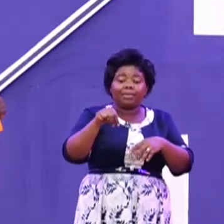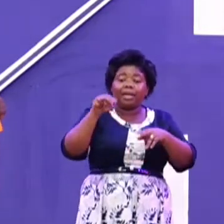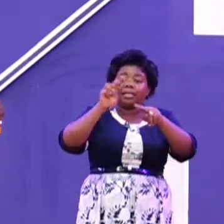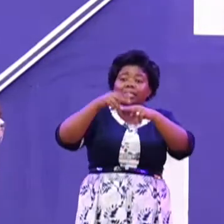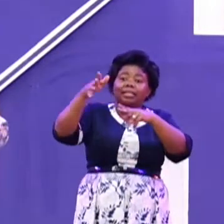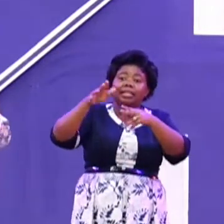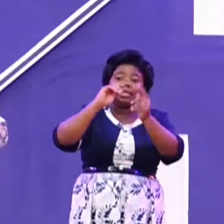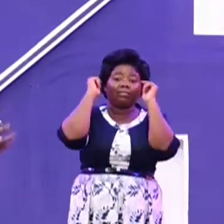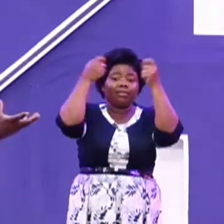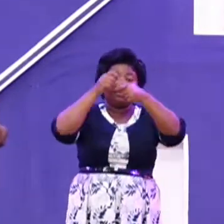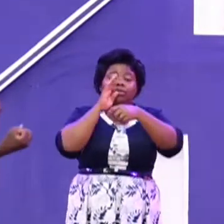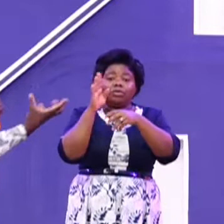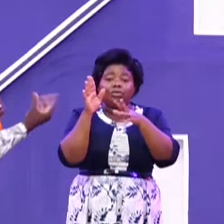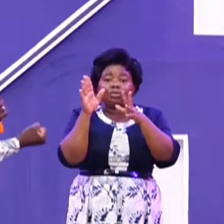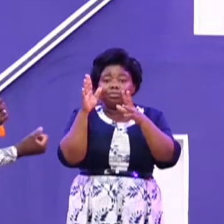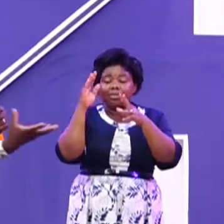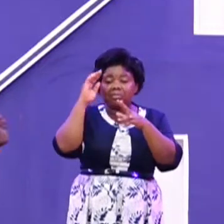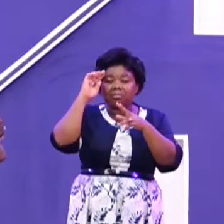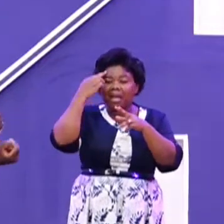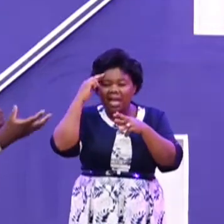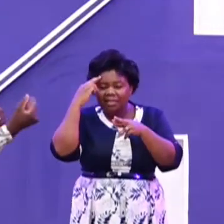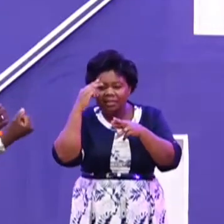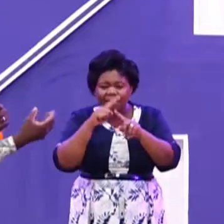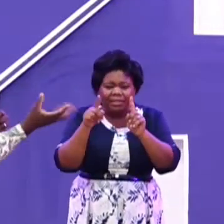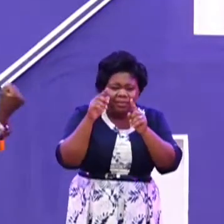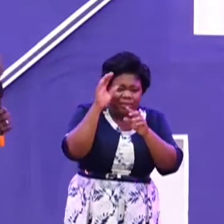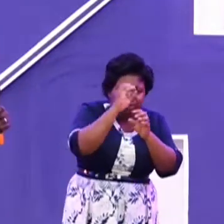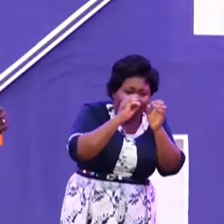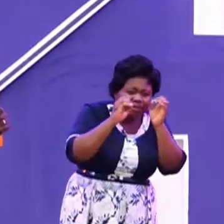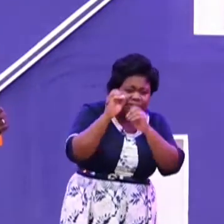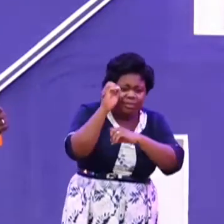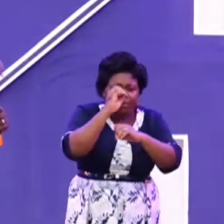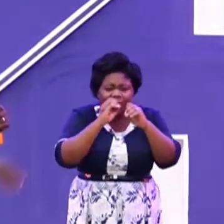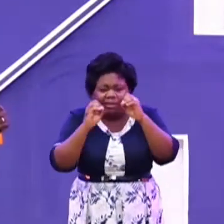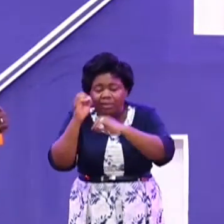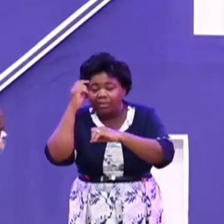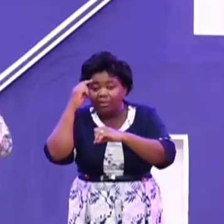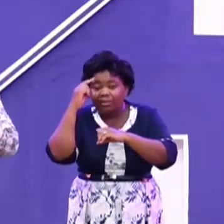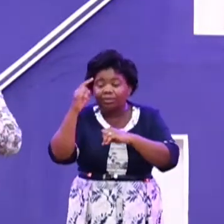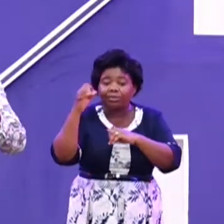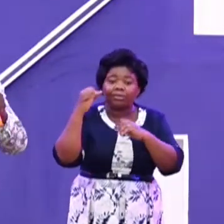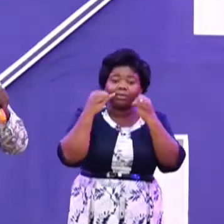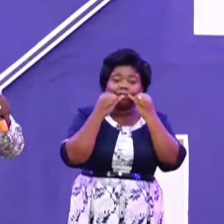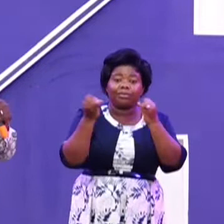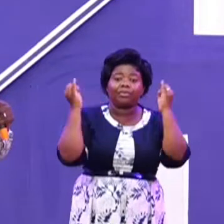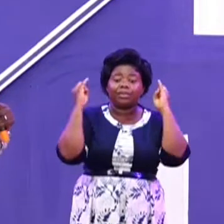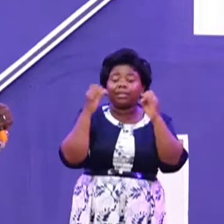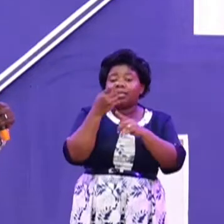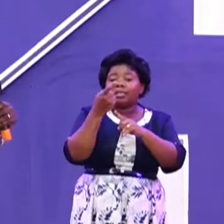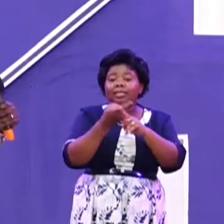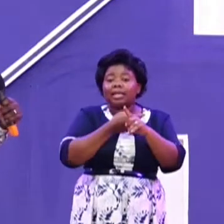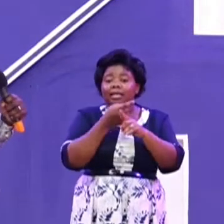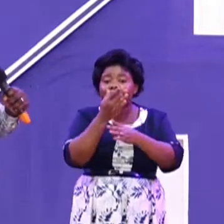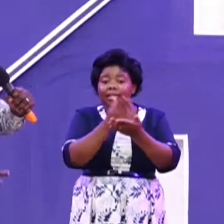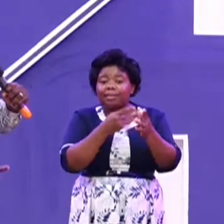behave as a mad person. But they're looking out for information. Why intelligence? Intelligence. Some of